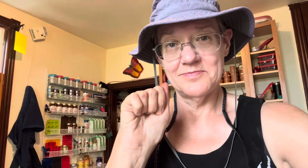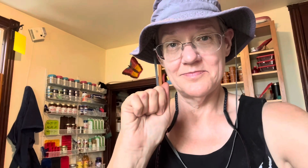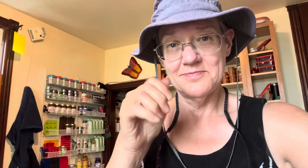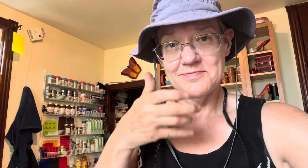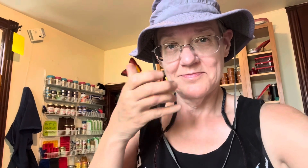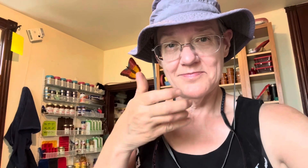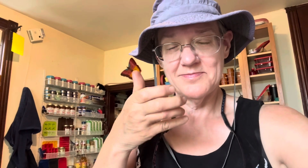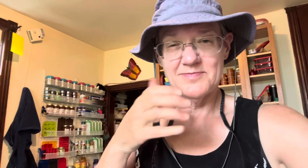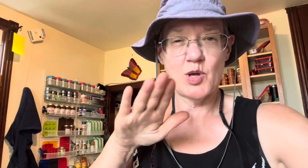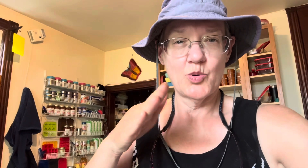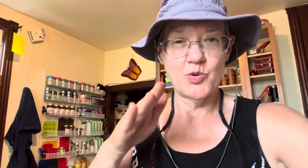my Chia cereal.